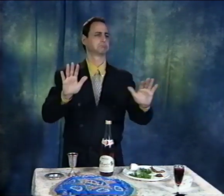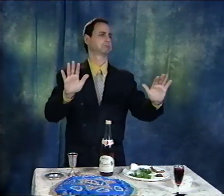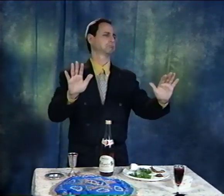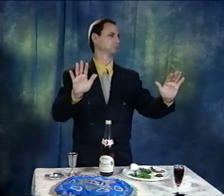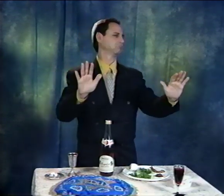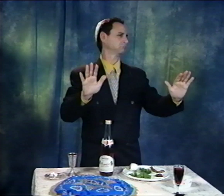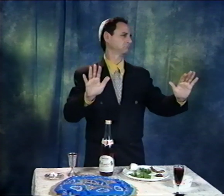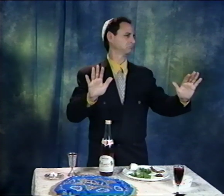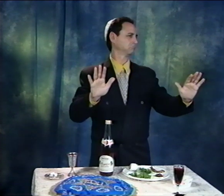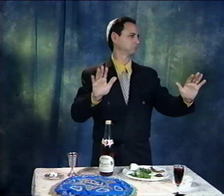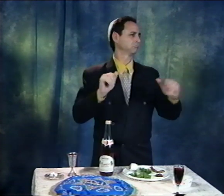That's okay.